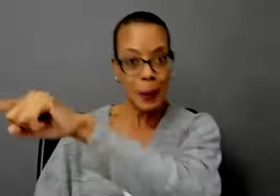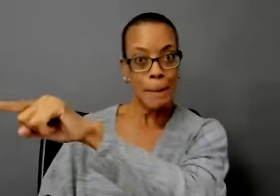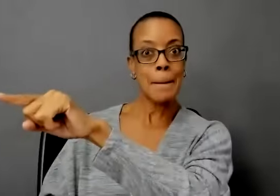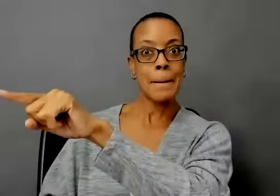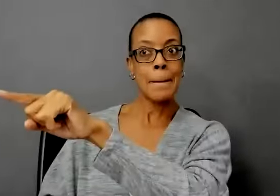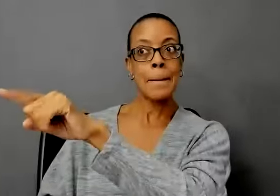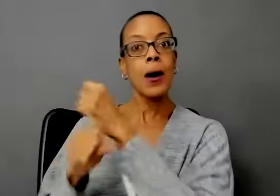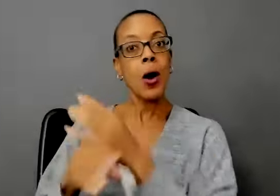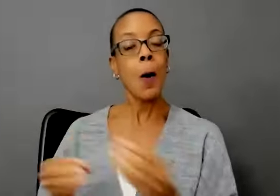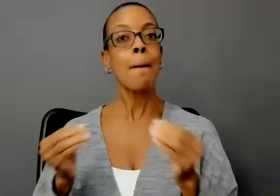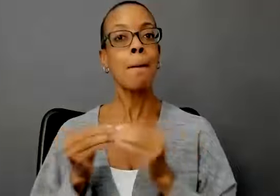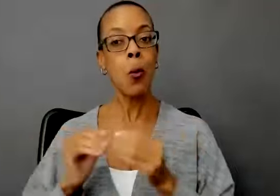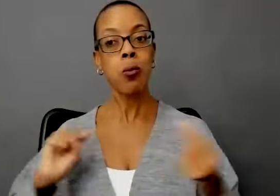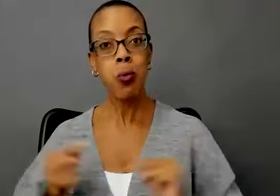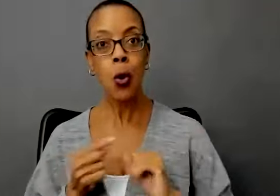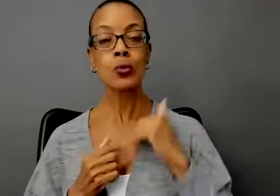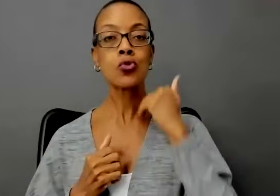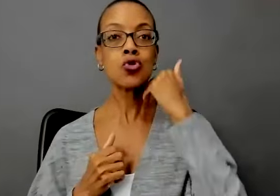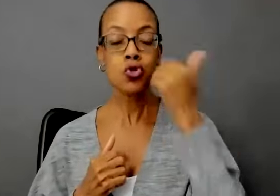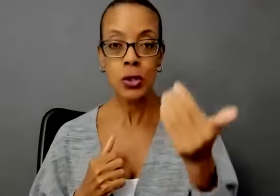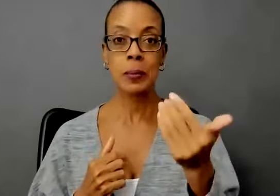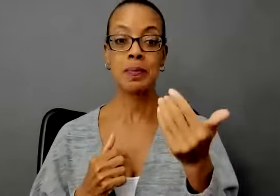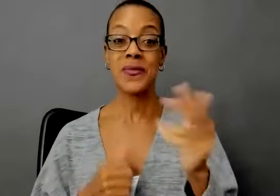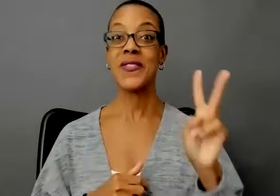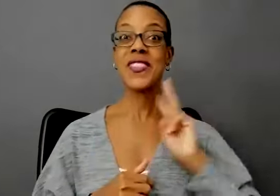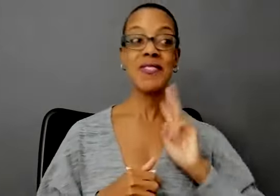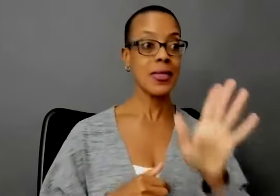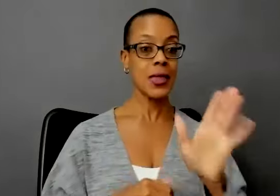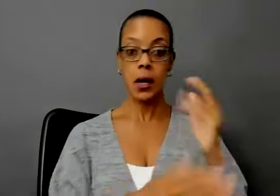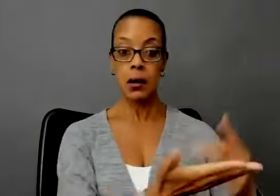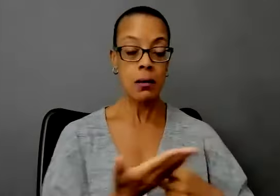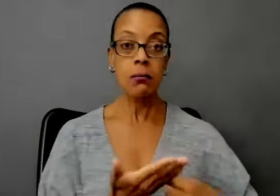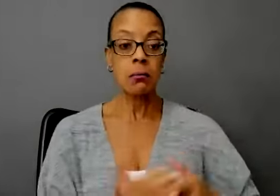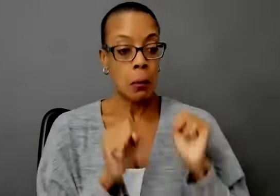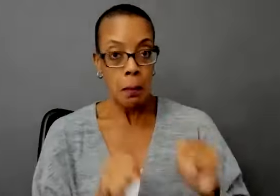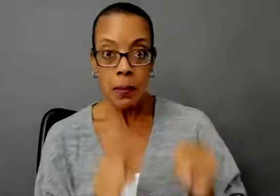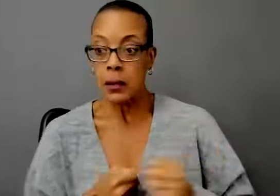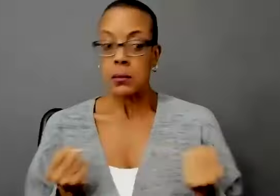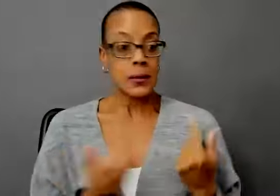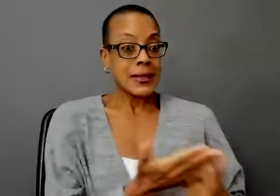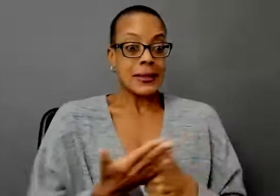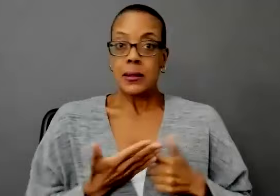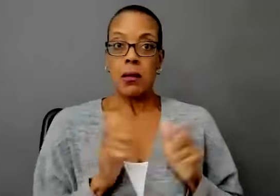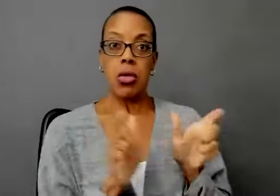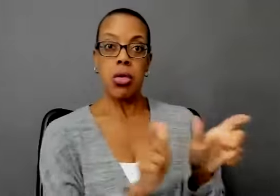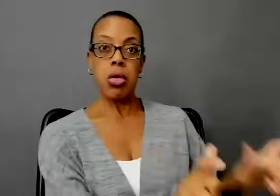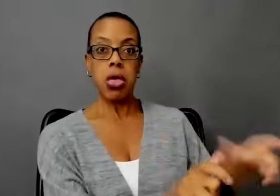and shame, and hindering the victim's ability to openly discuss their experiences and seek support.